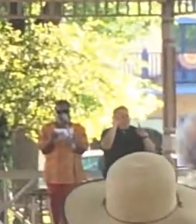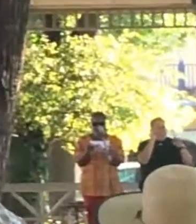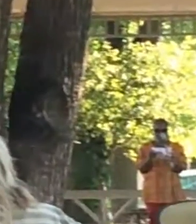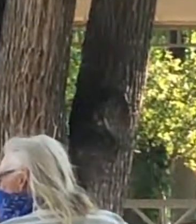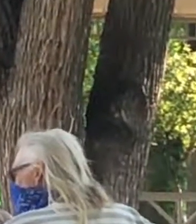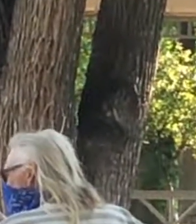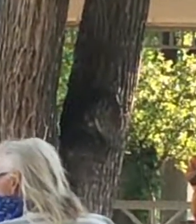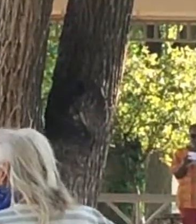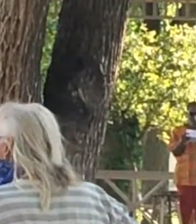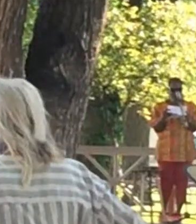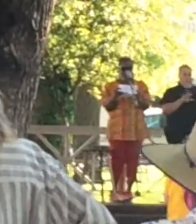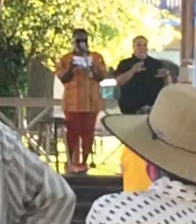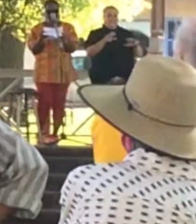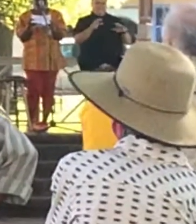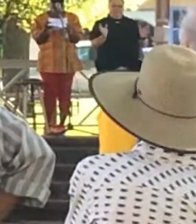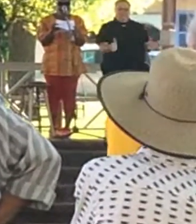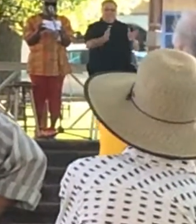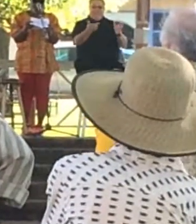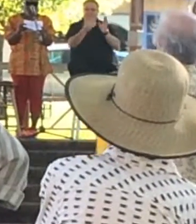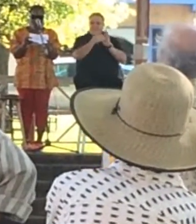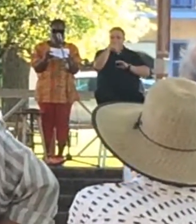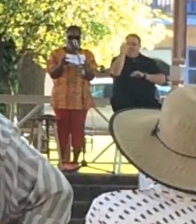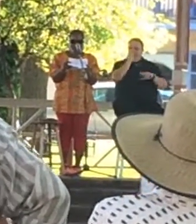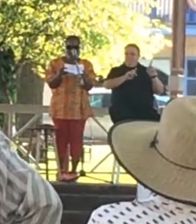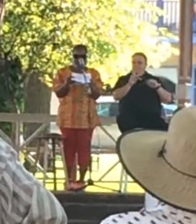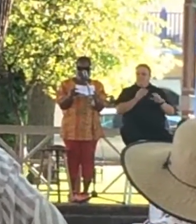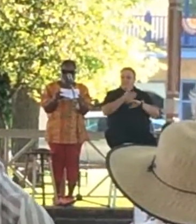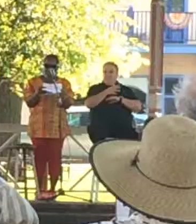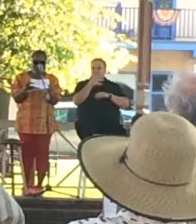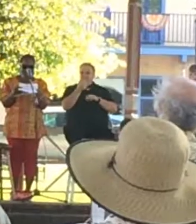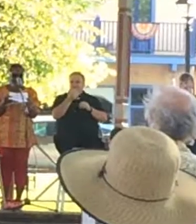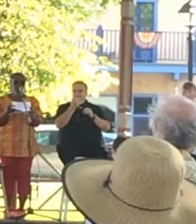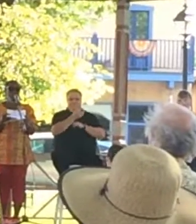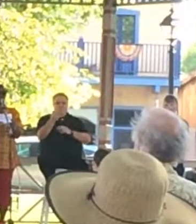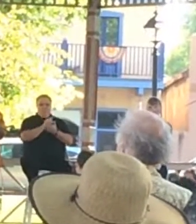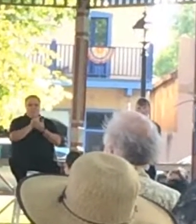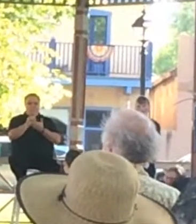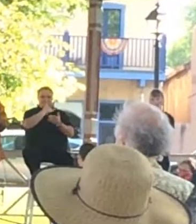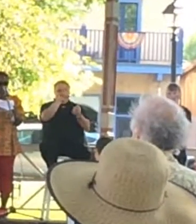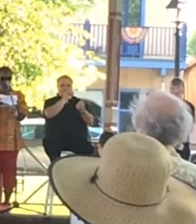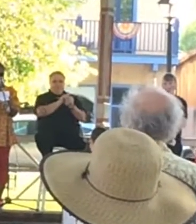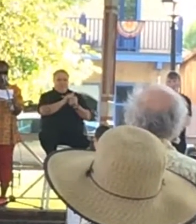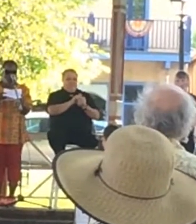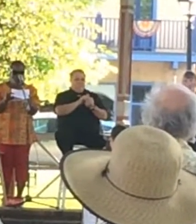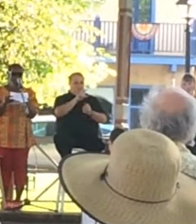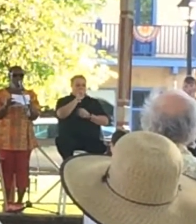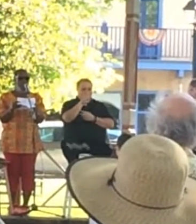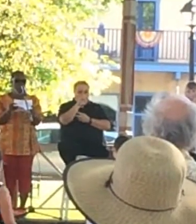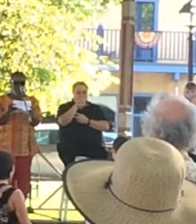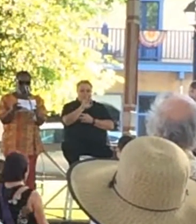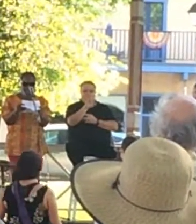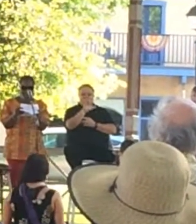The brutal and racist acts perpetrated against blacks over the past couple weeks, specifically George